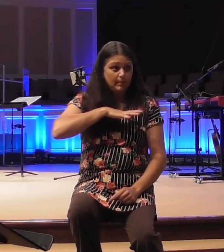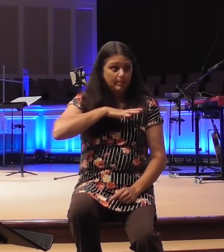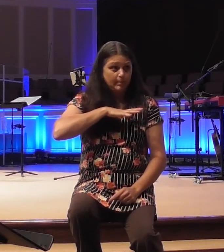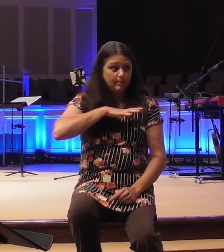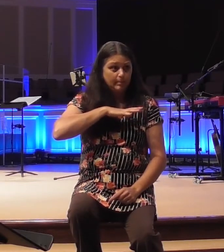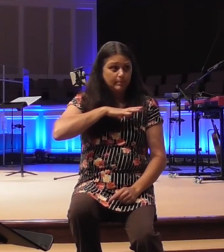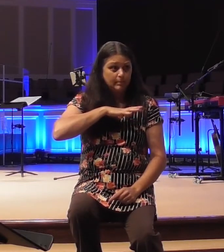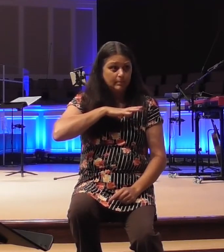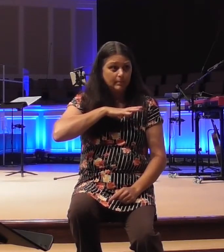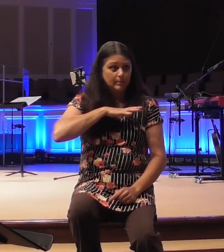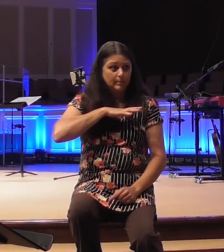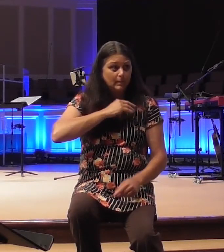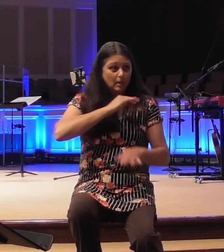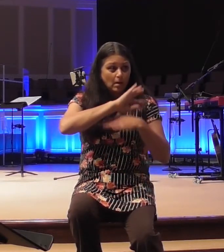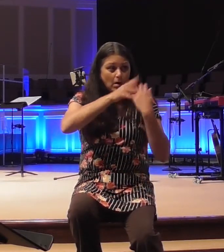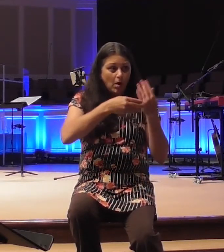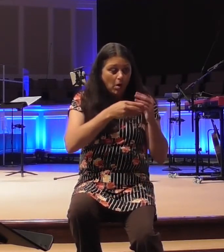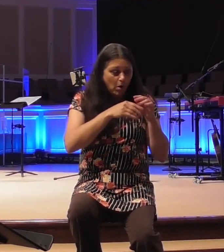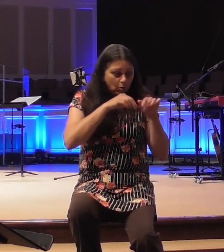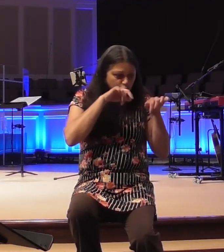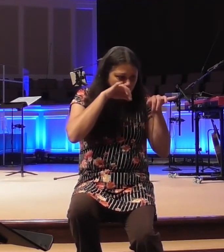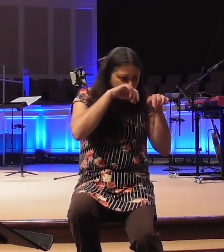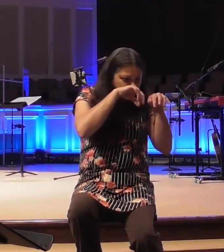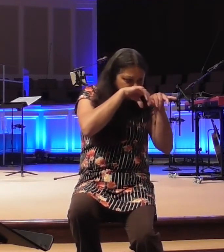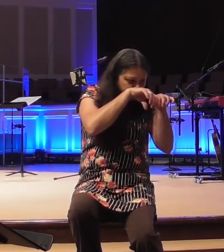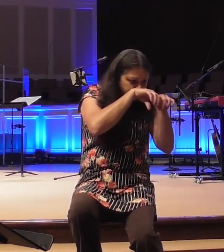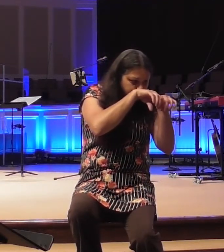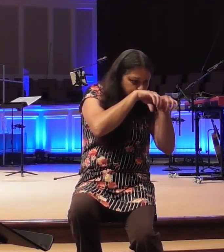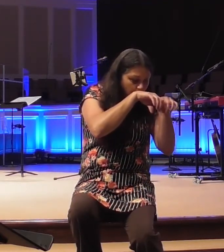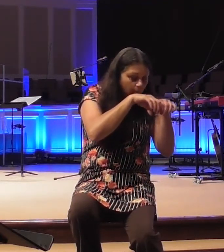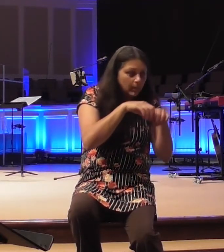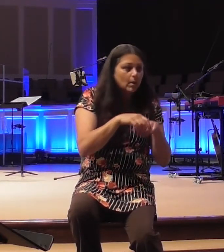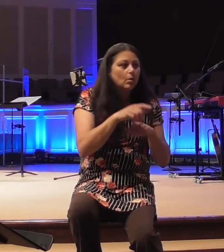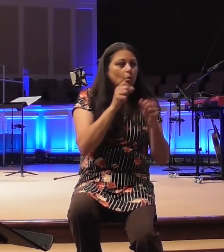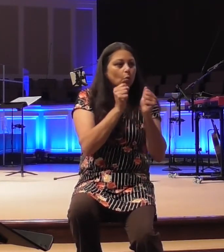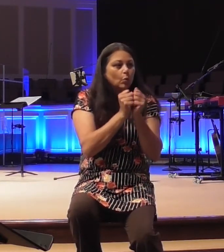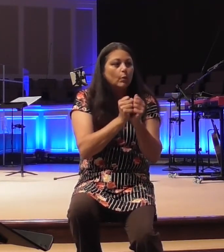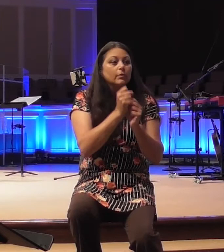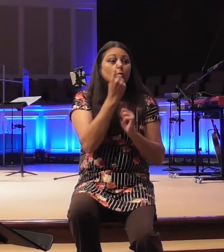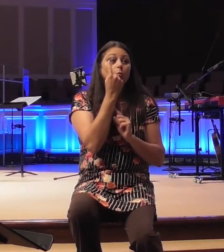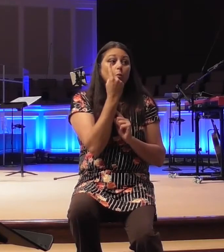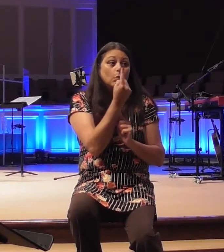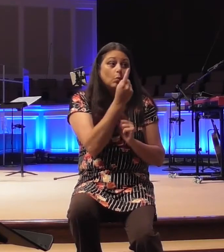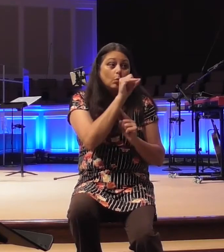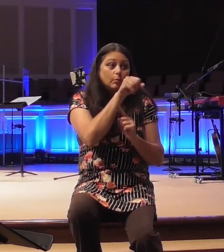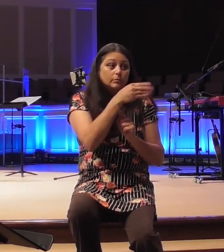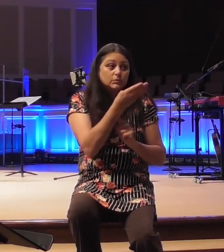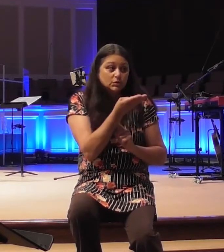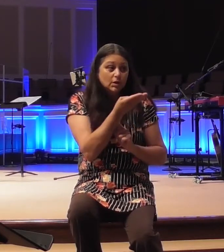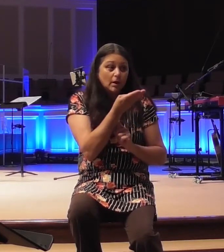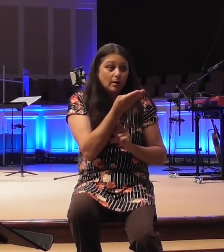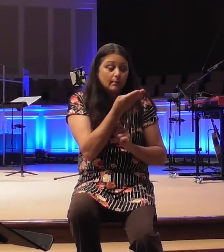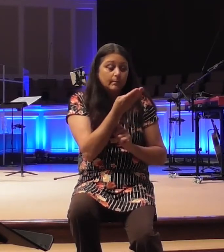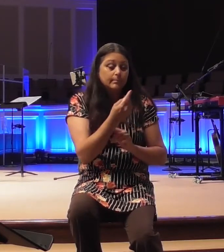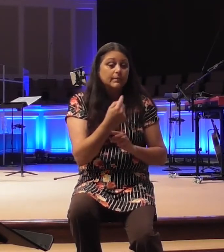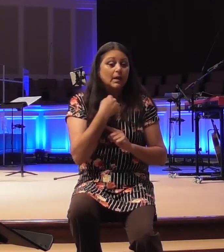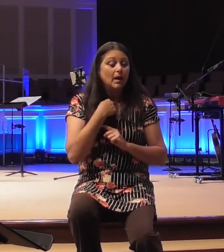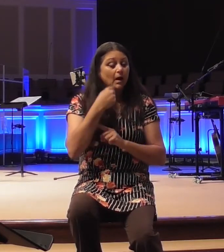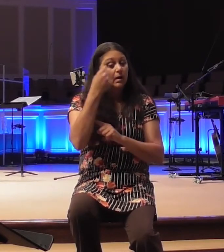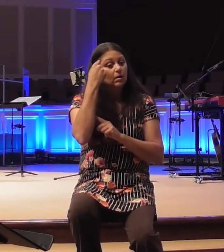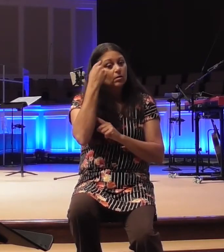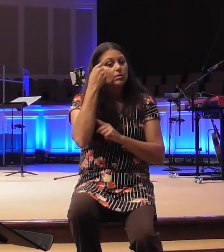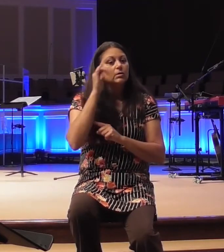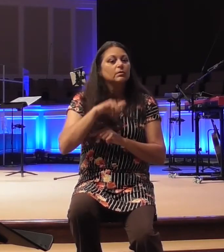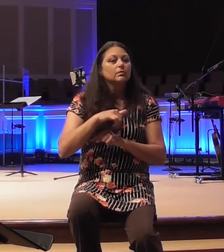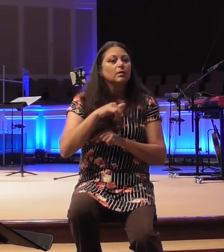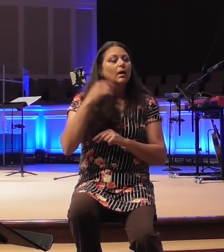in close proximity to one another with one mission. I've often heard that soldiers will say that in the